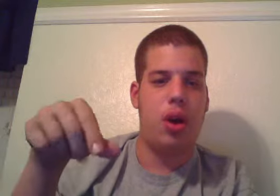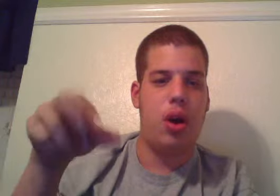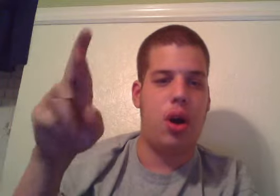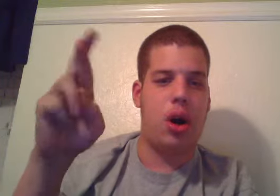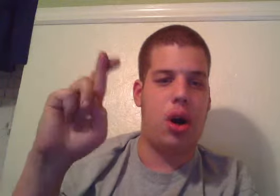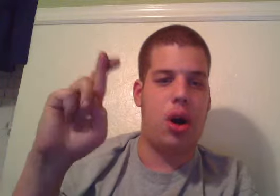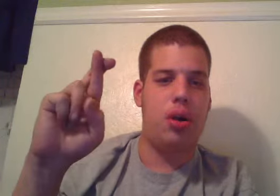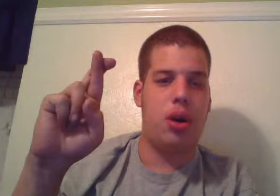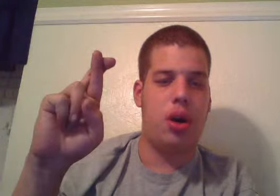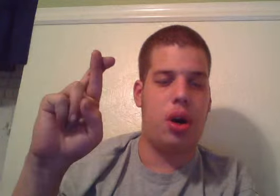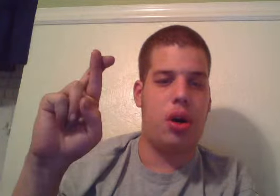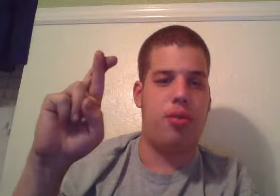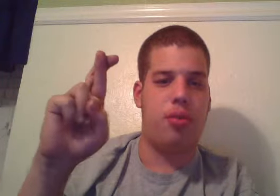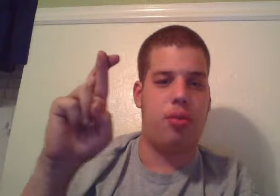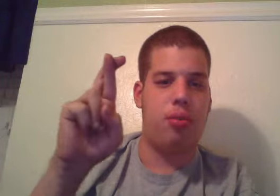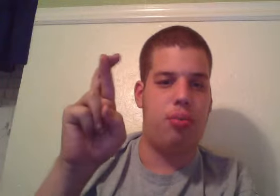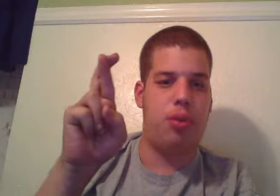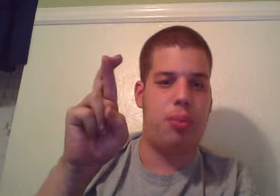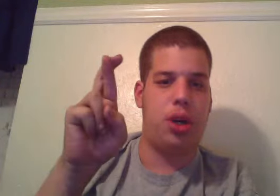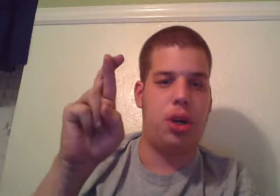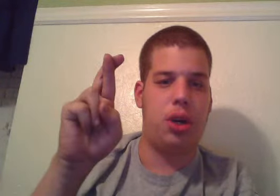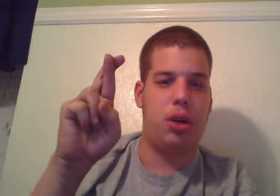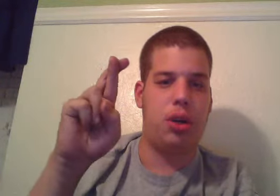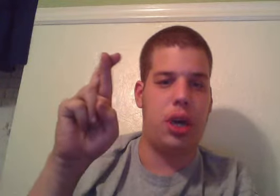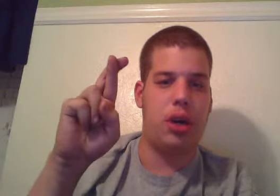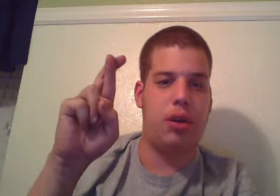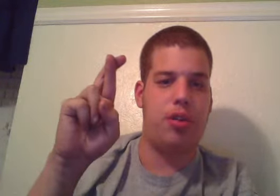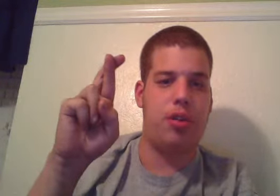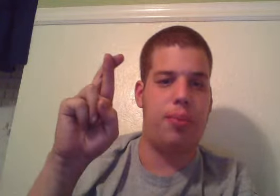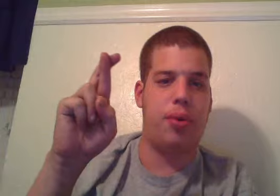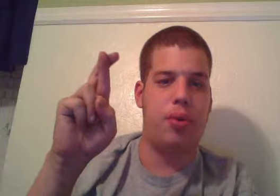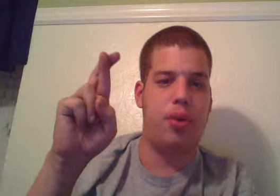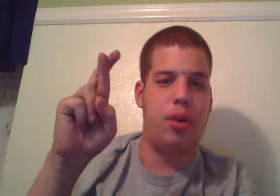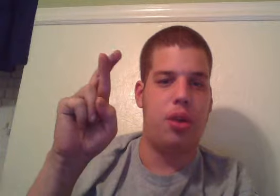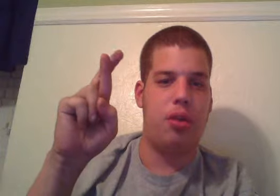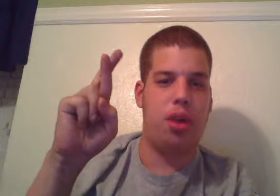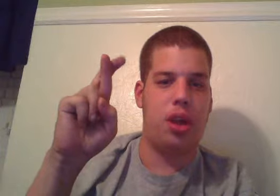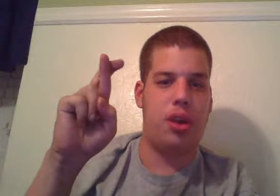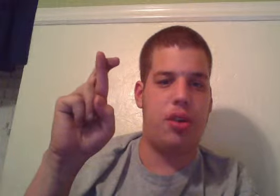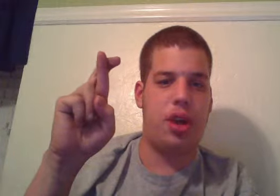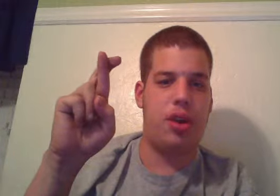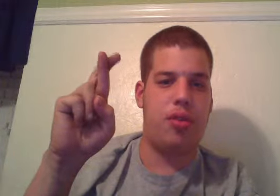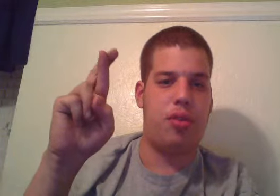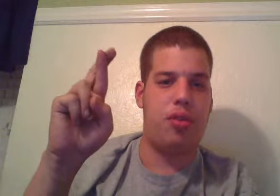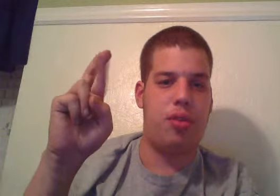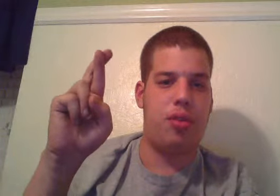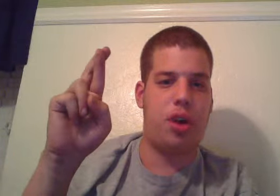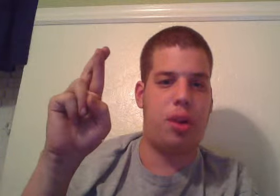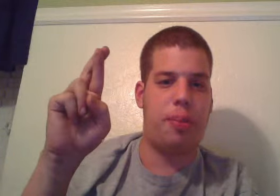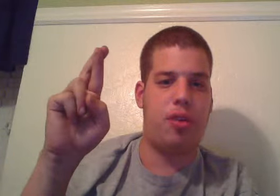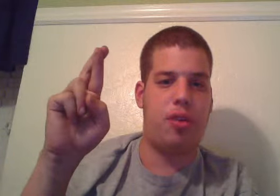R. R is pretty much, yeah. Just simple. If you can't do that, just try the best you can.